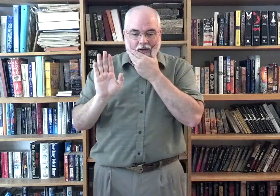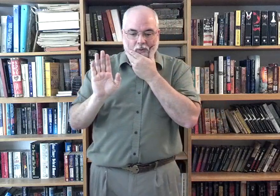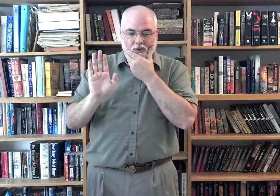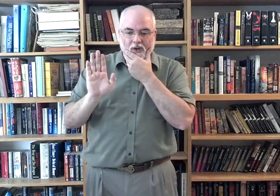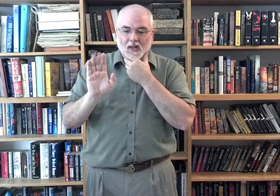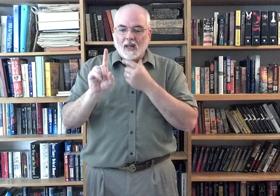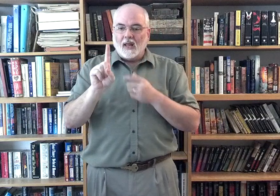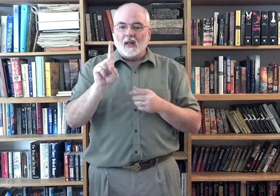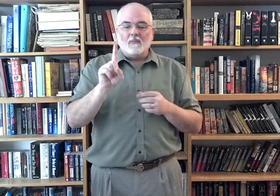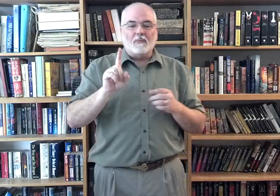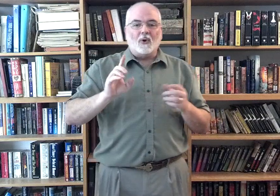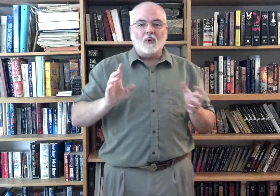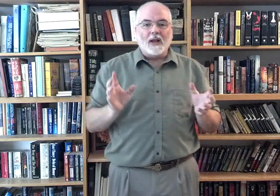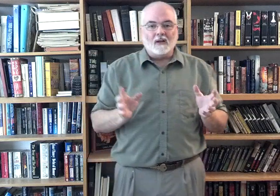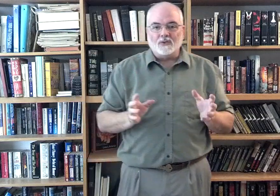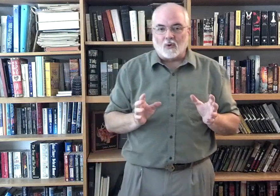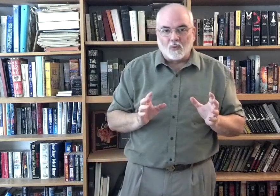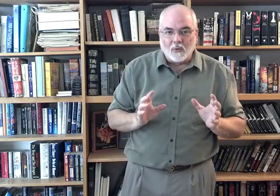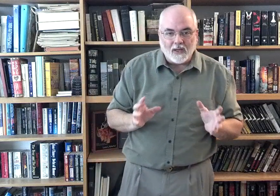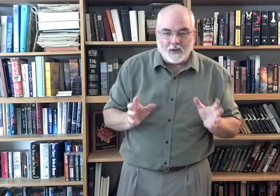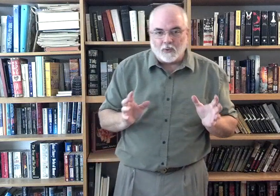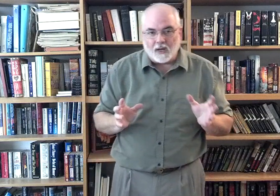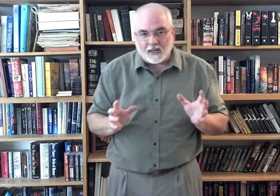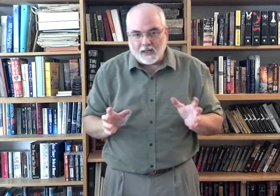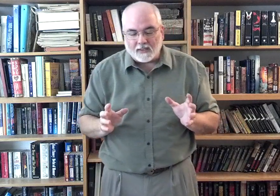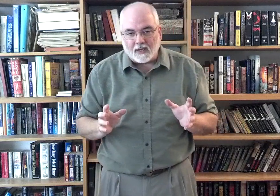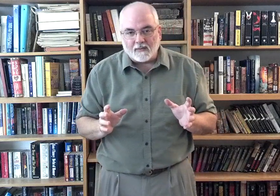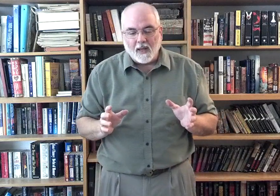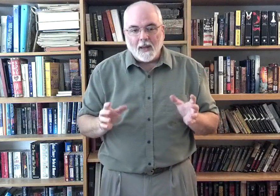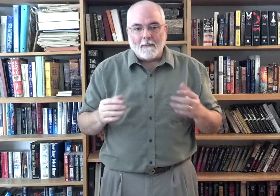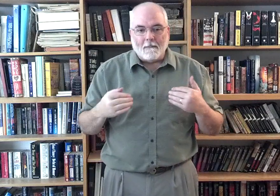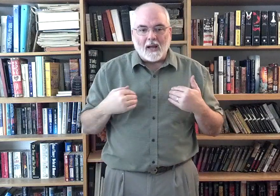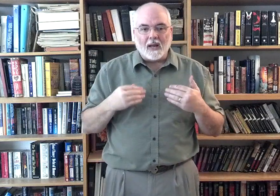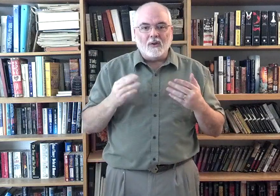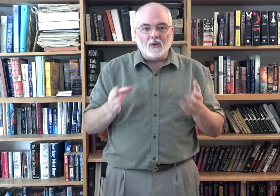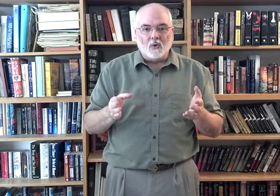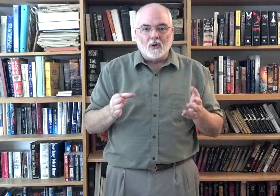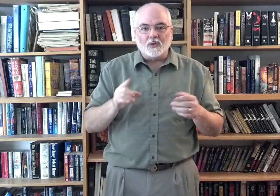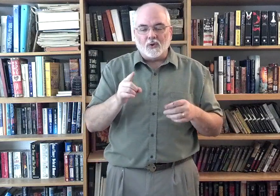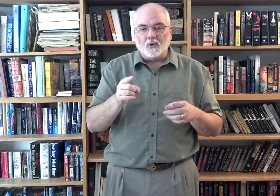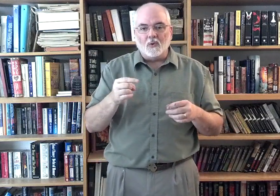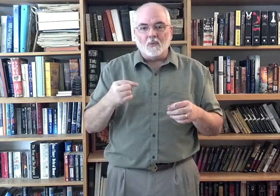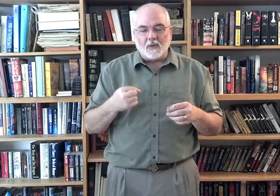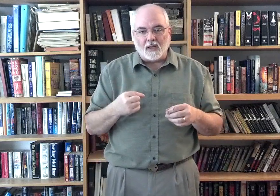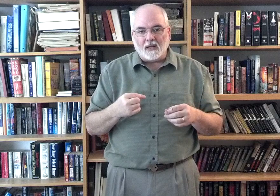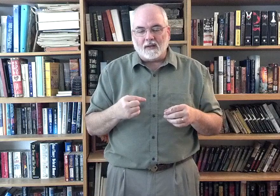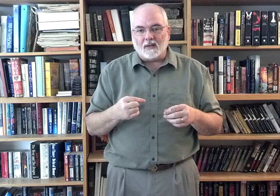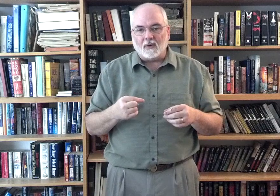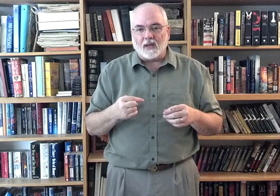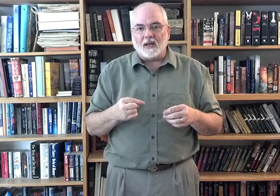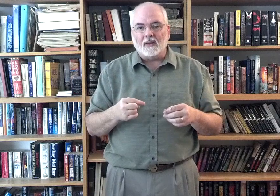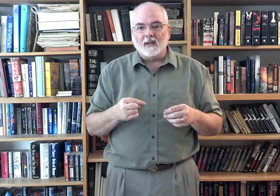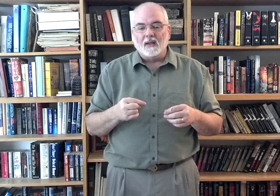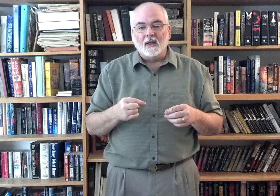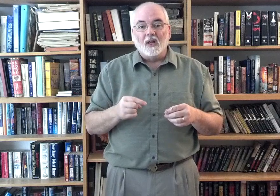language, pronouns are really, really easy. Mine, yours, you, me, okay?